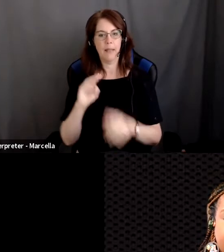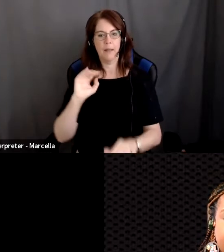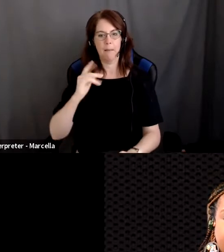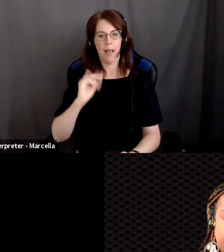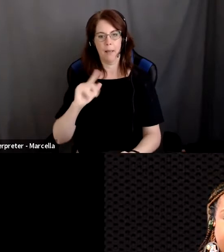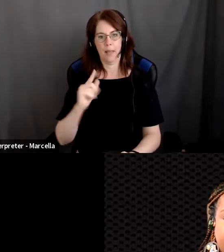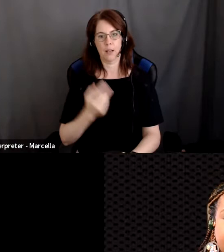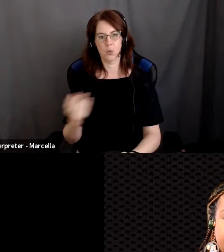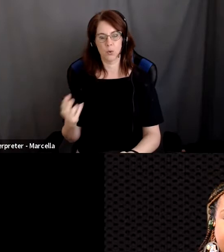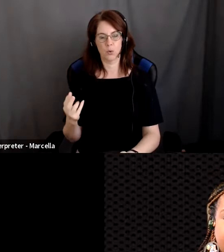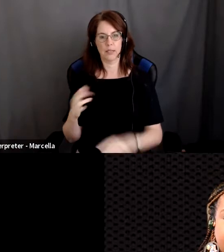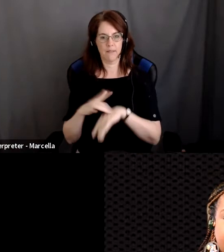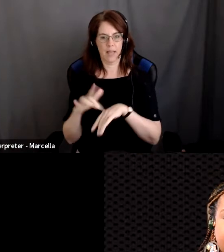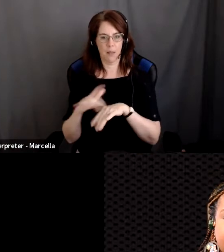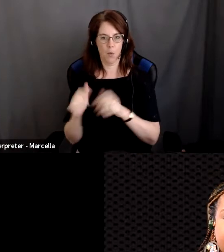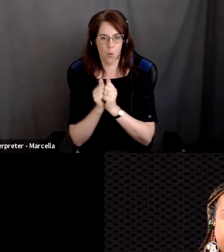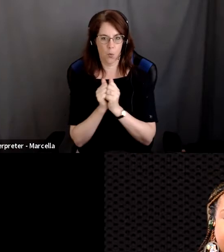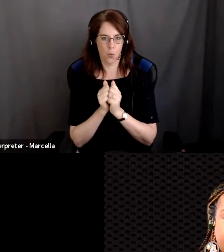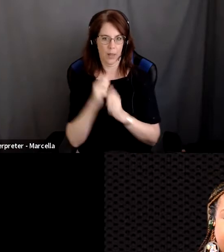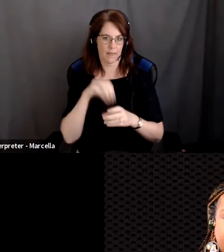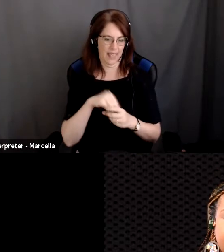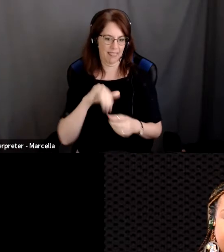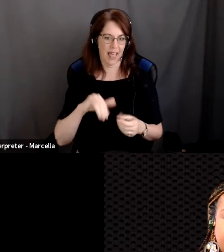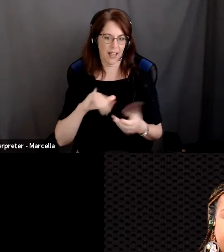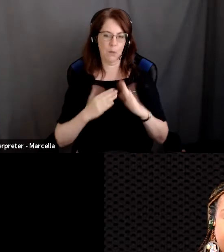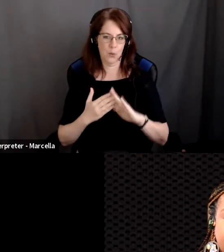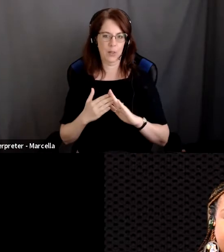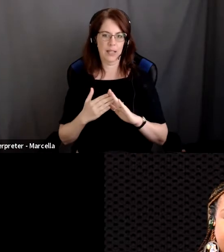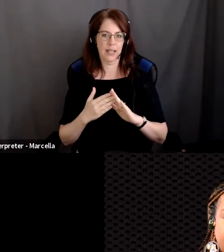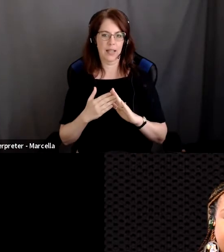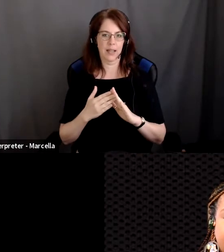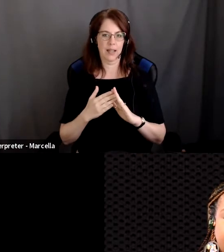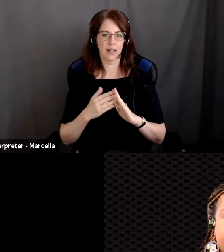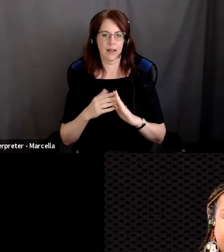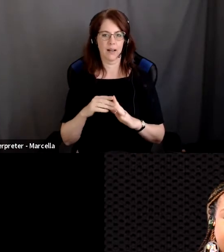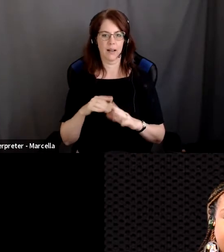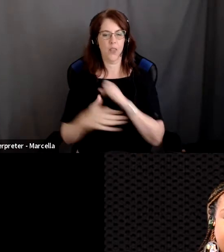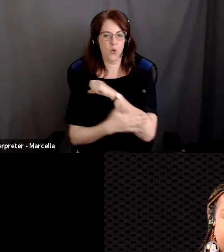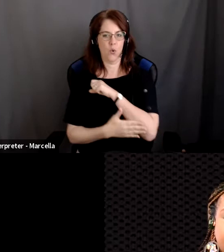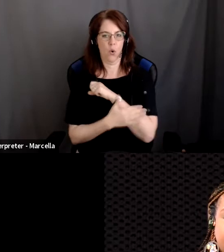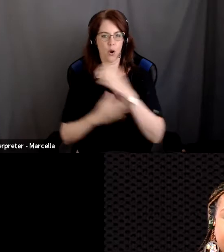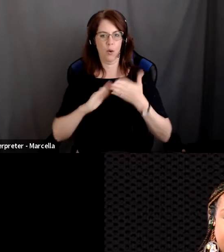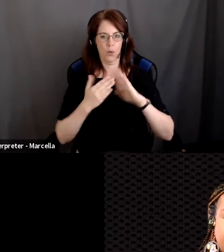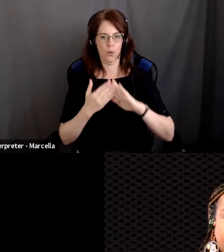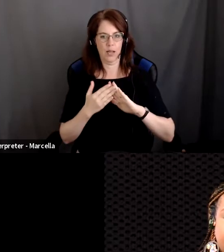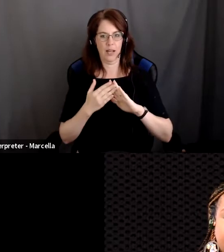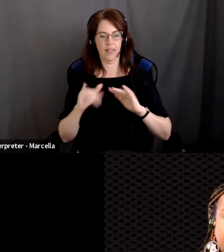are available within the communities, the rural community that you are trying